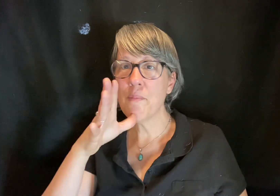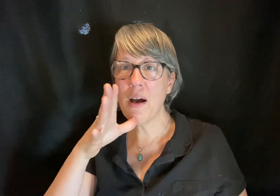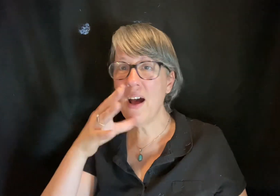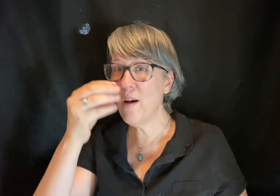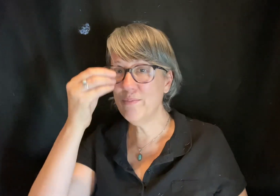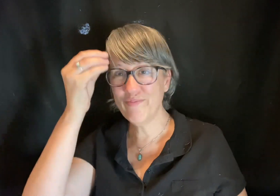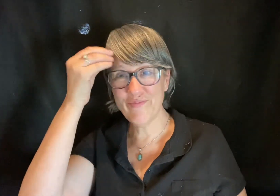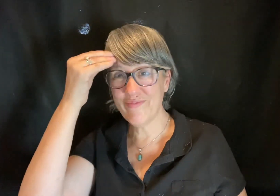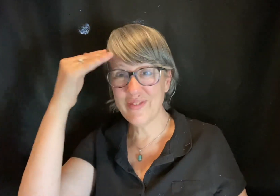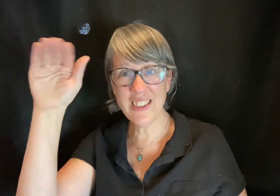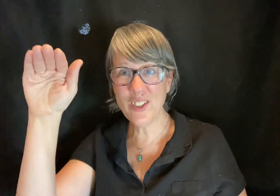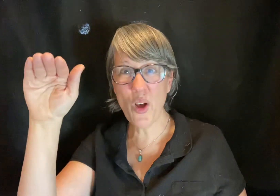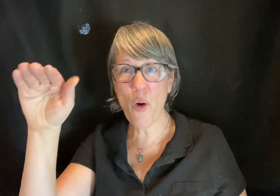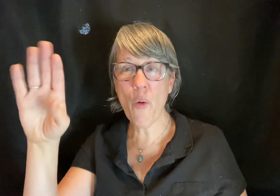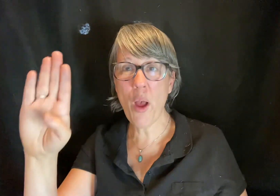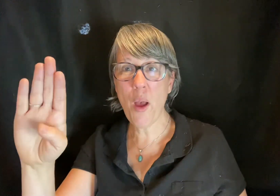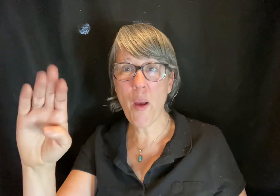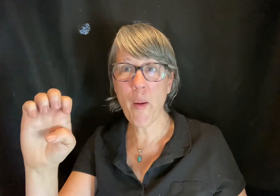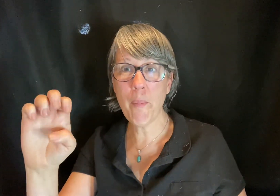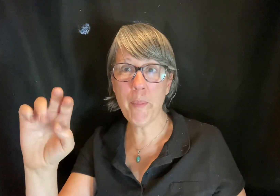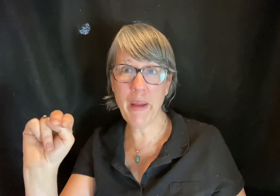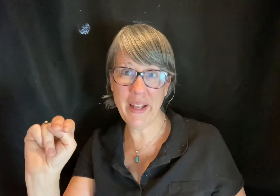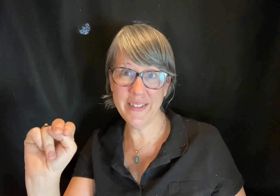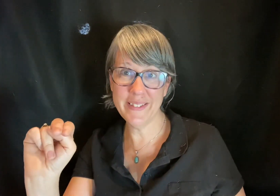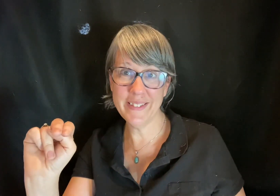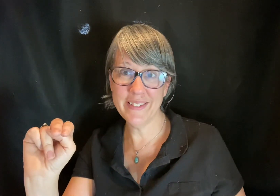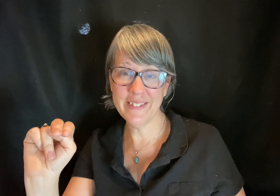Mom doesn't know Ben.